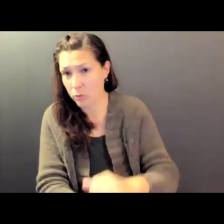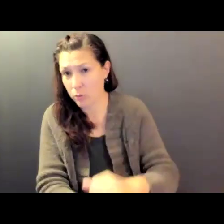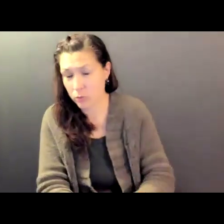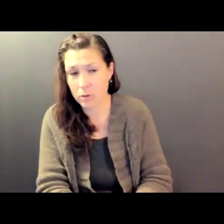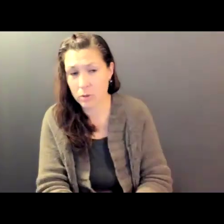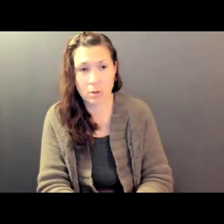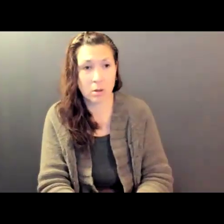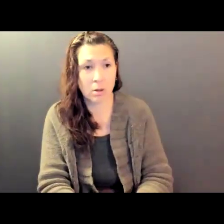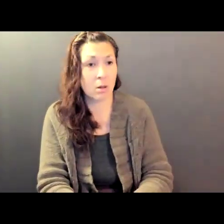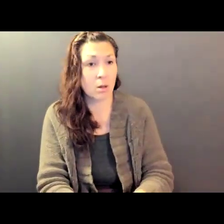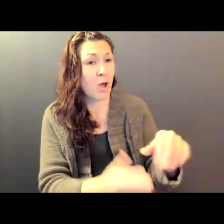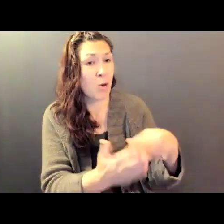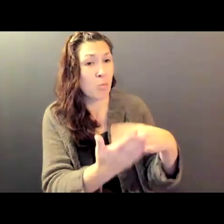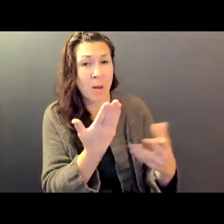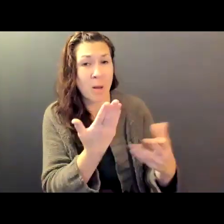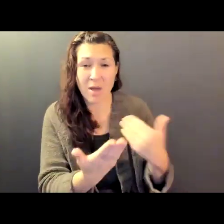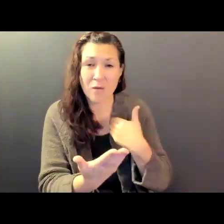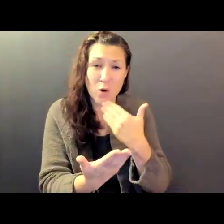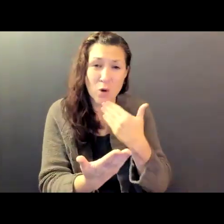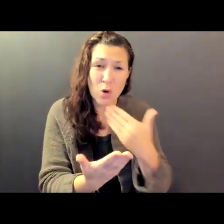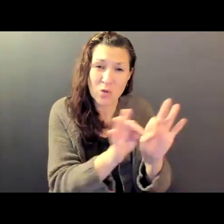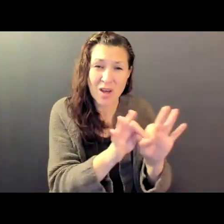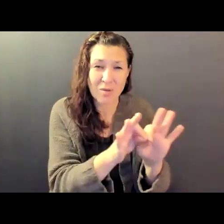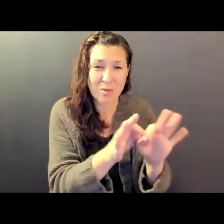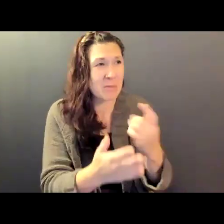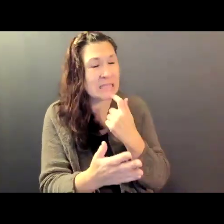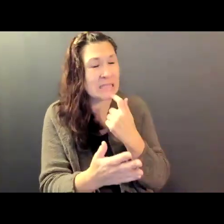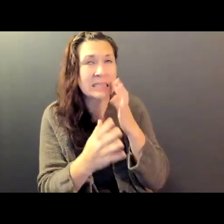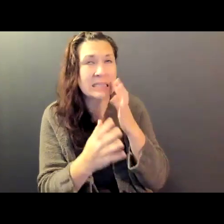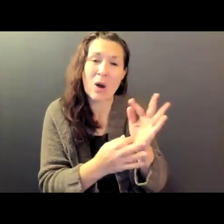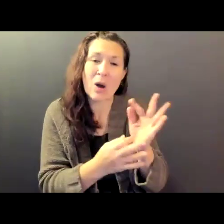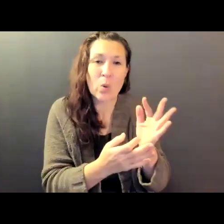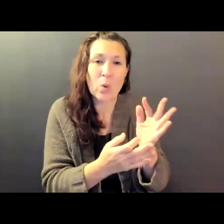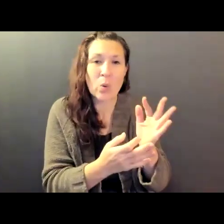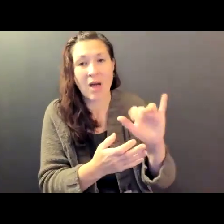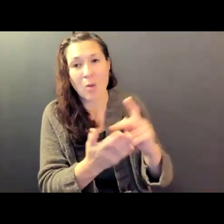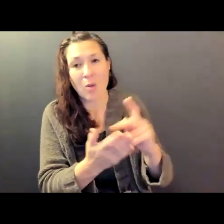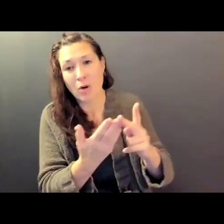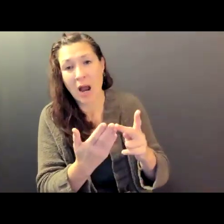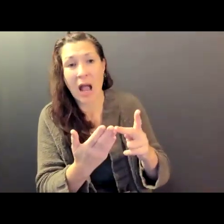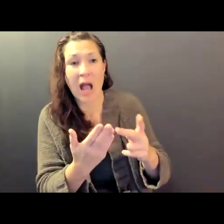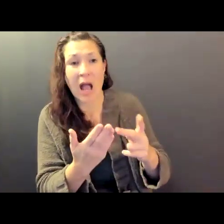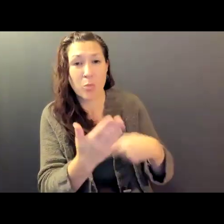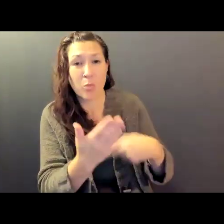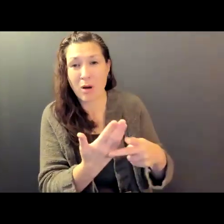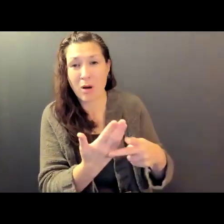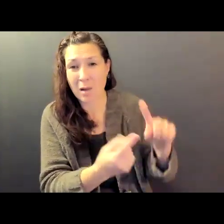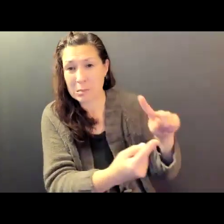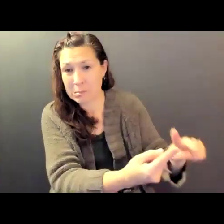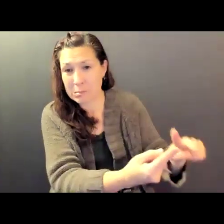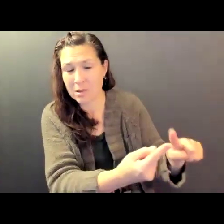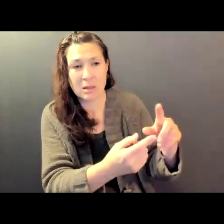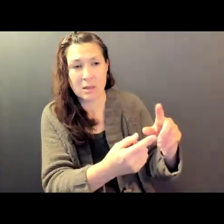is providing value, we may have to make a trade-off to say, okay, that centrally run program might phase out so we can invest in more